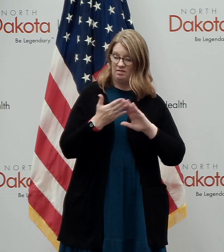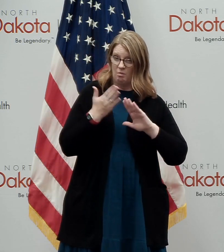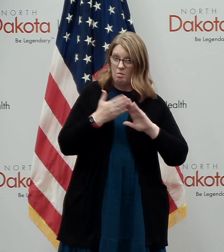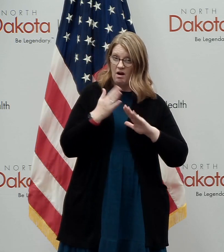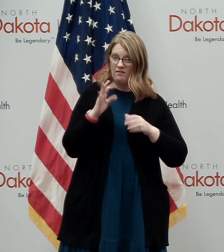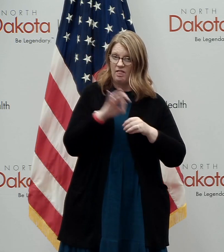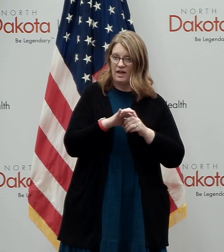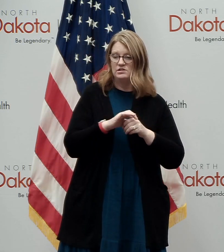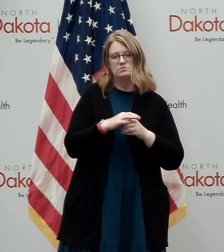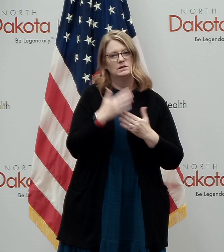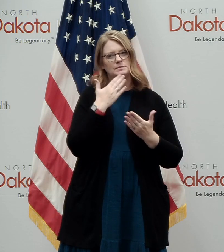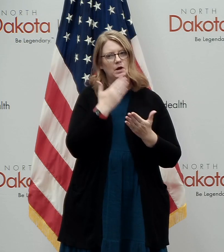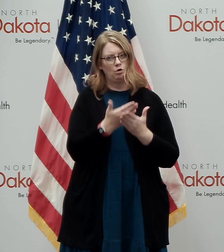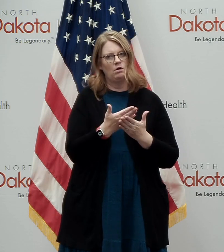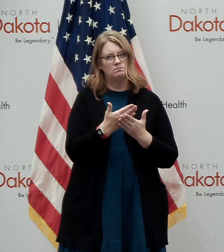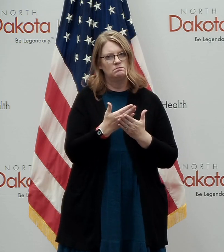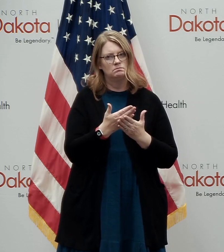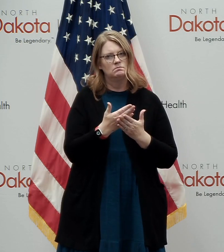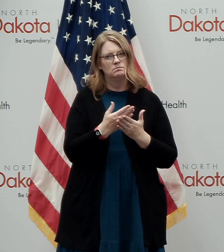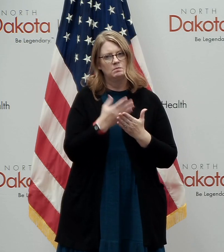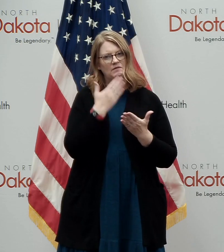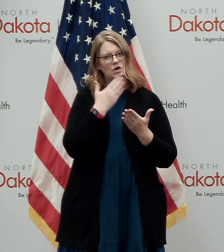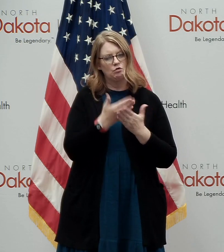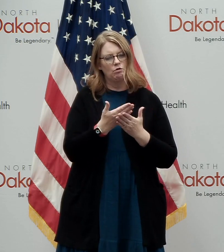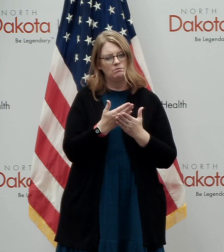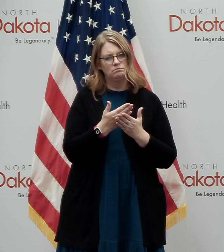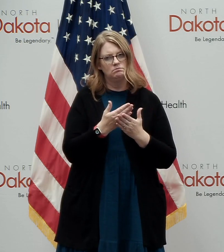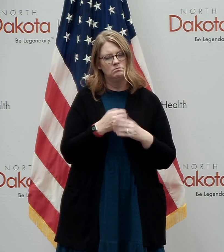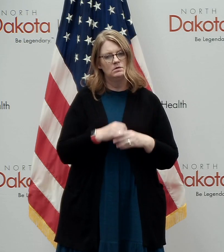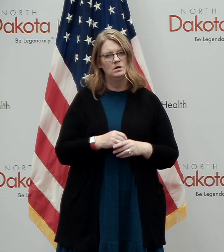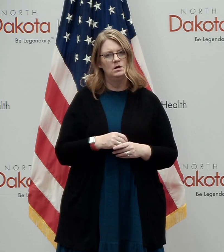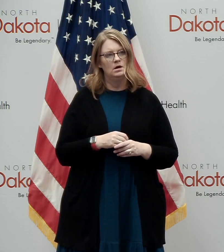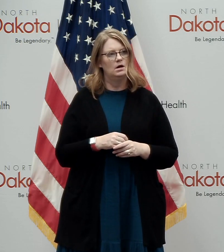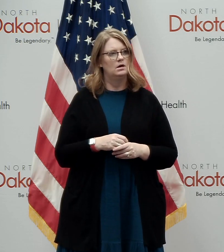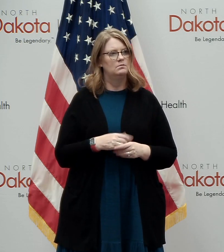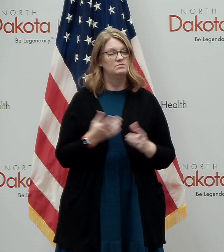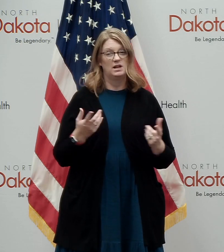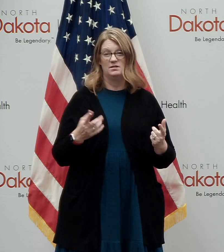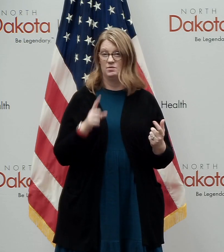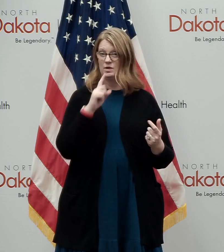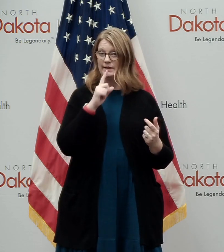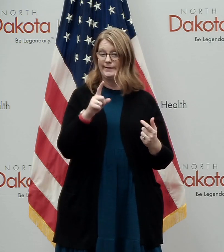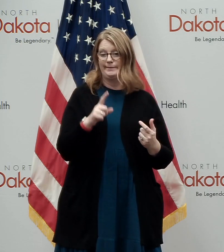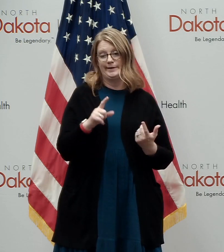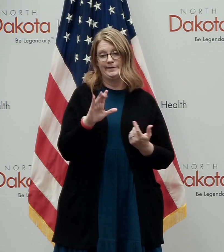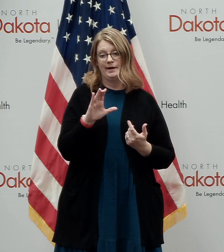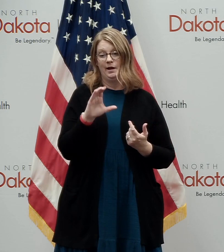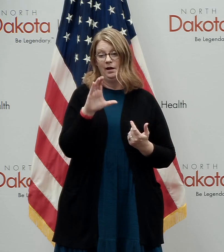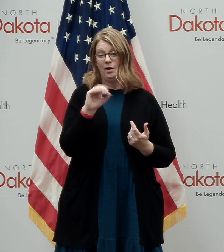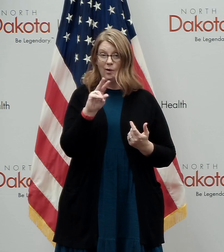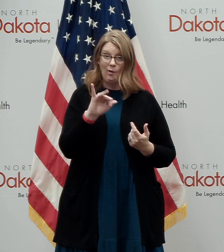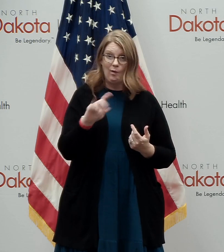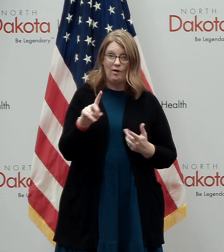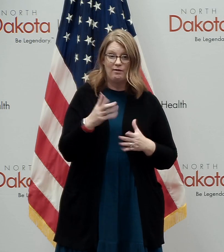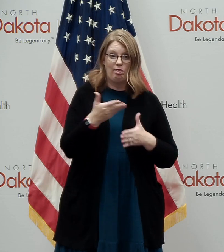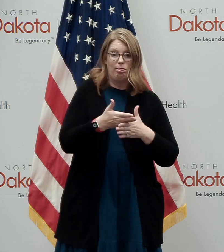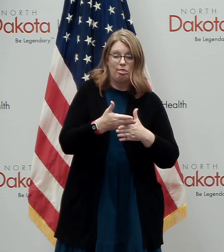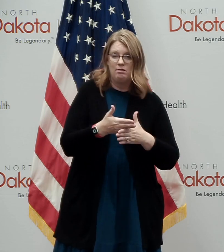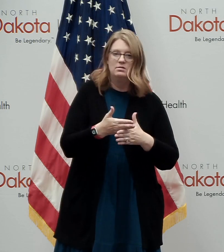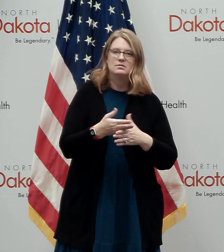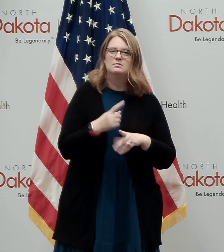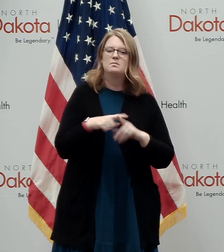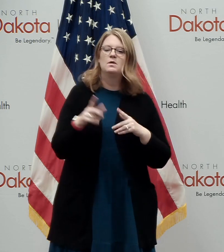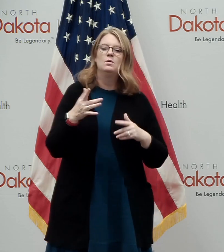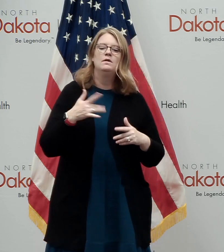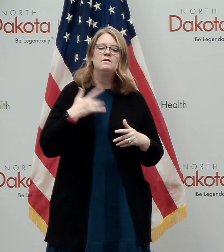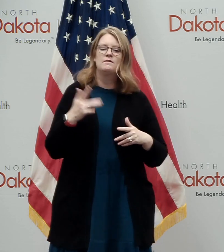doing everything possible to make sure that despite the COVID, that this is going to be another opportunity where people